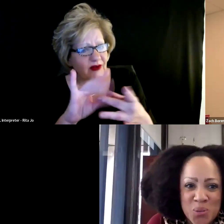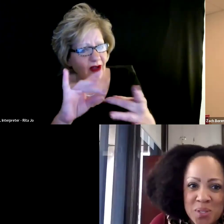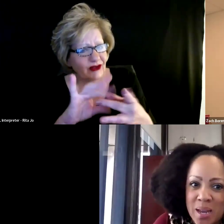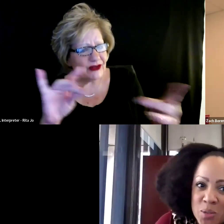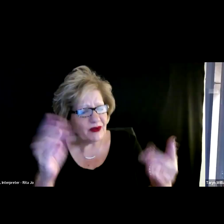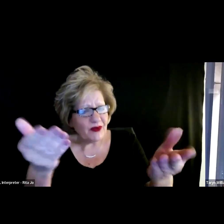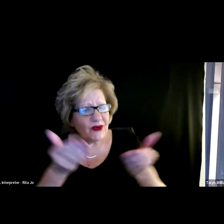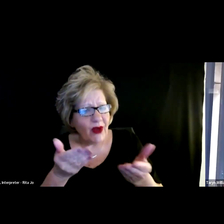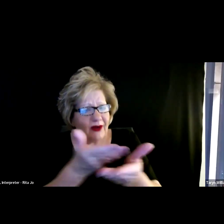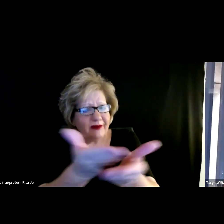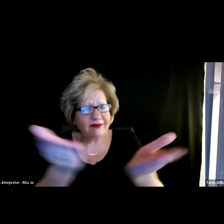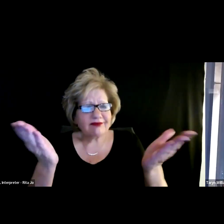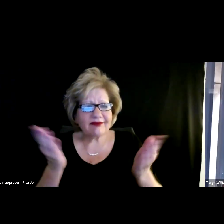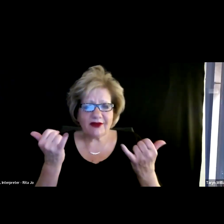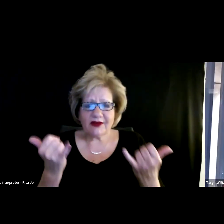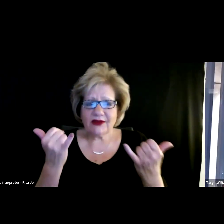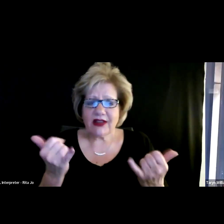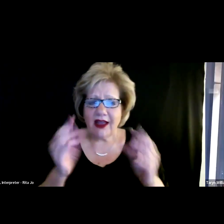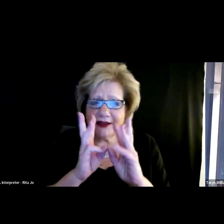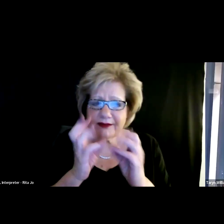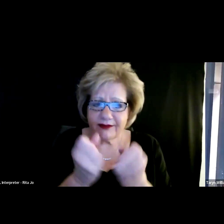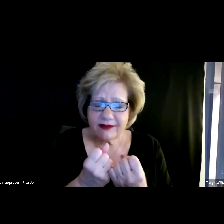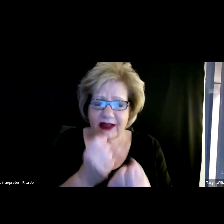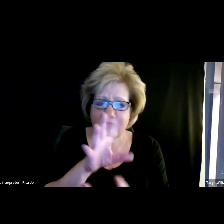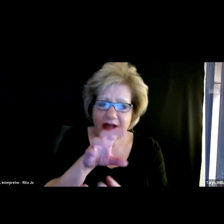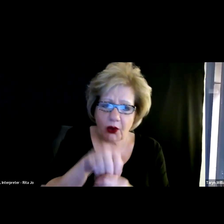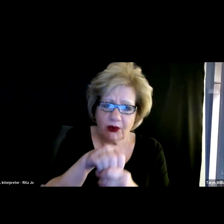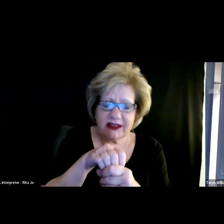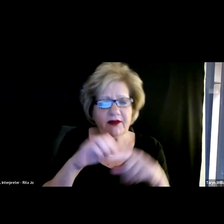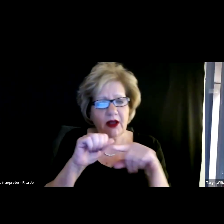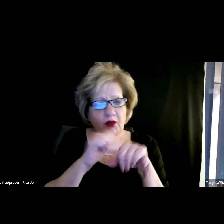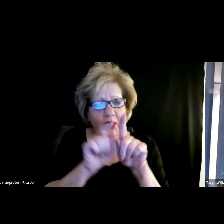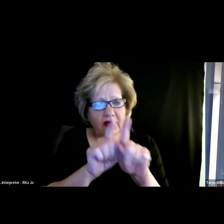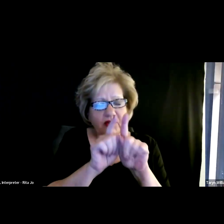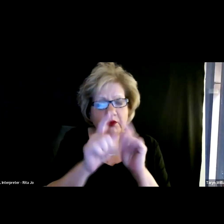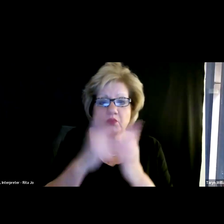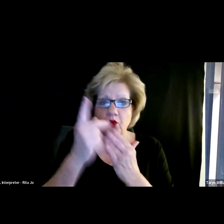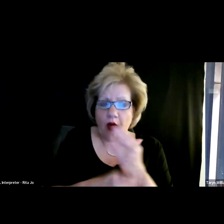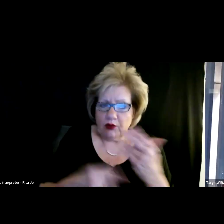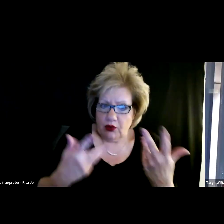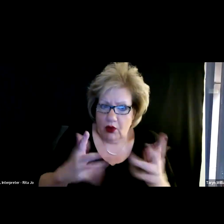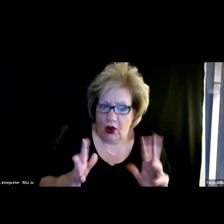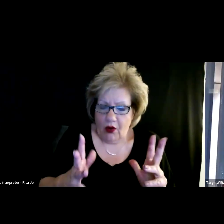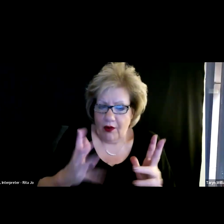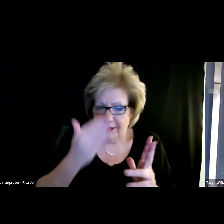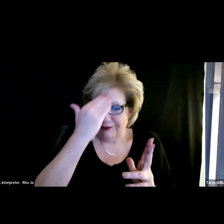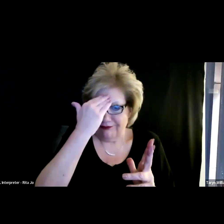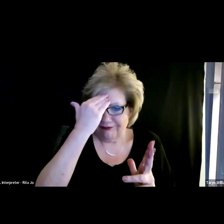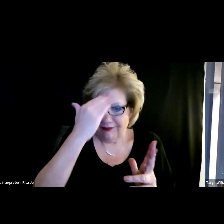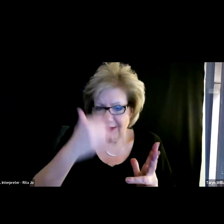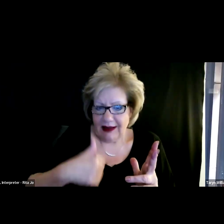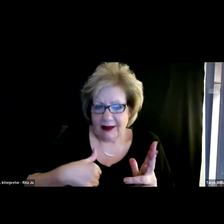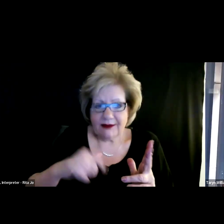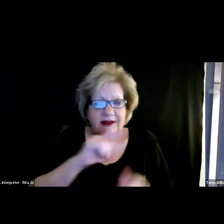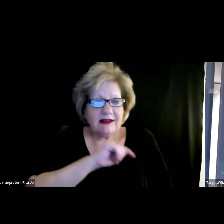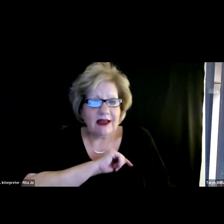everyone to today's webinar on inclusive apprenticeship programs. As you heard, I am Taryn Williams, and I